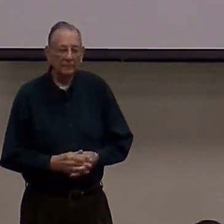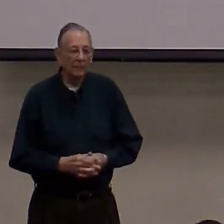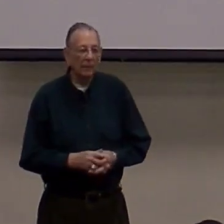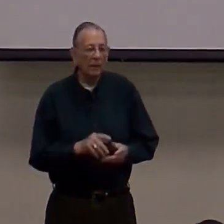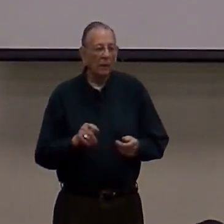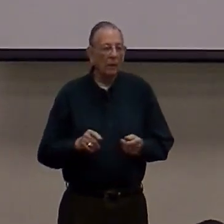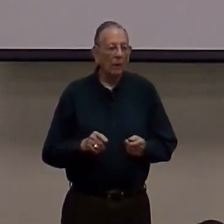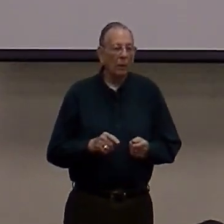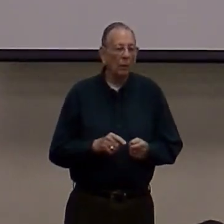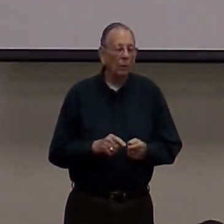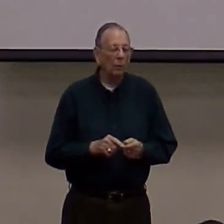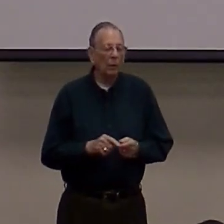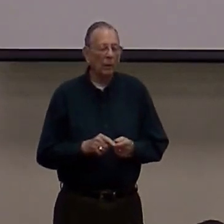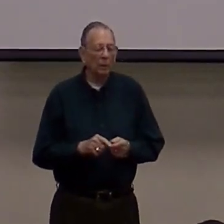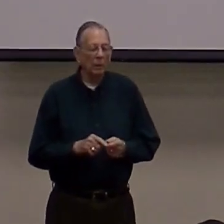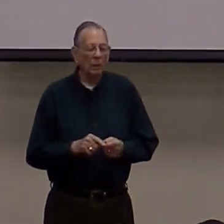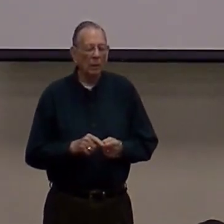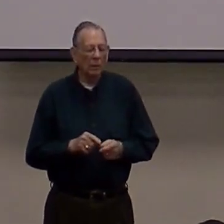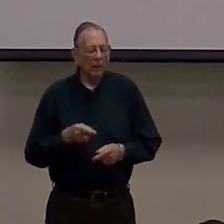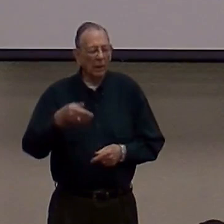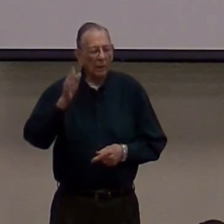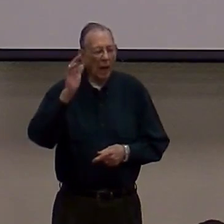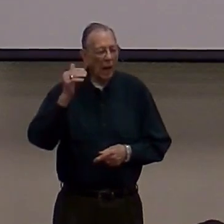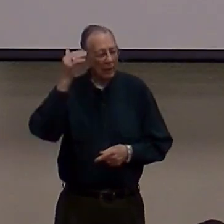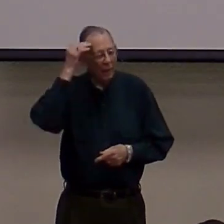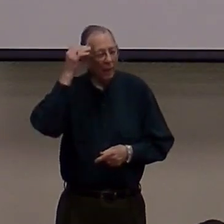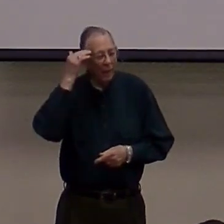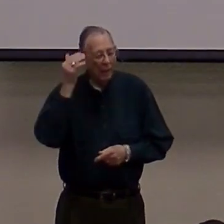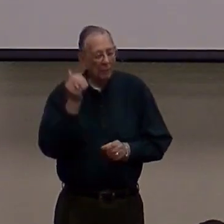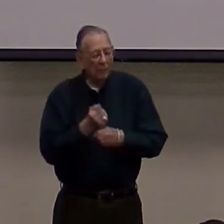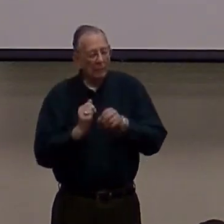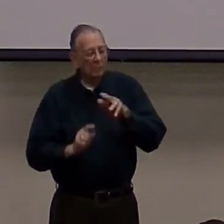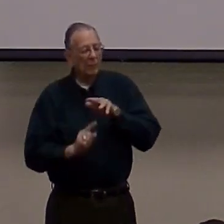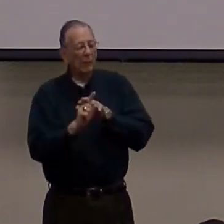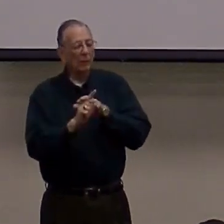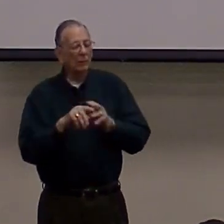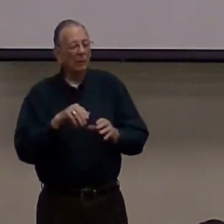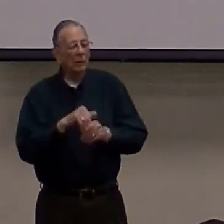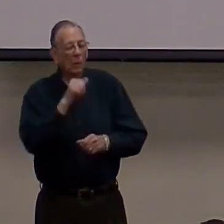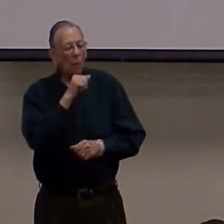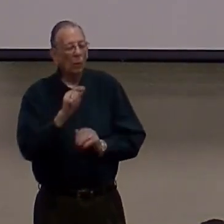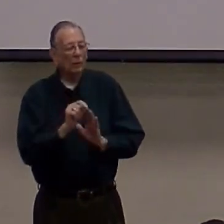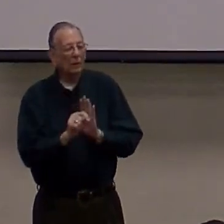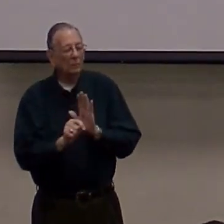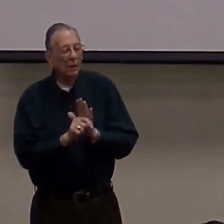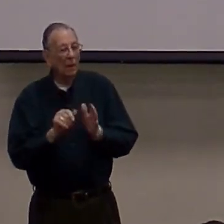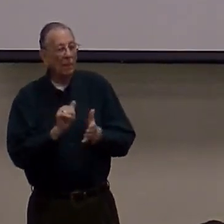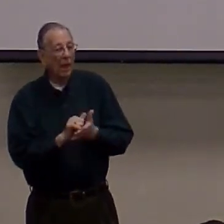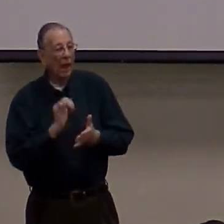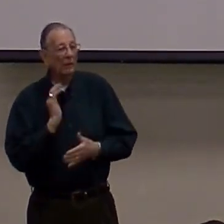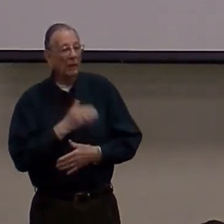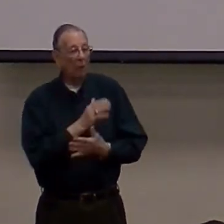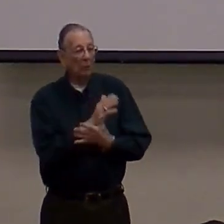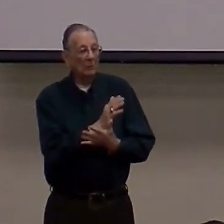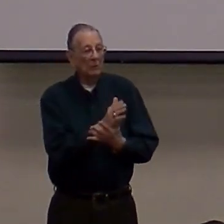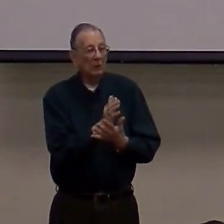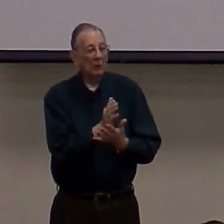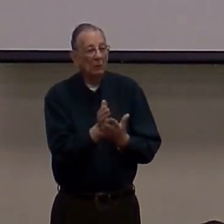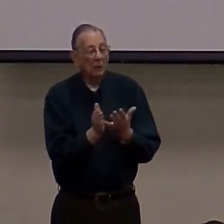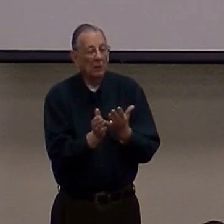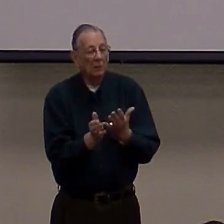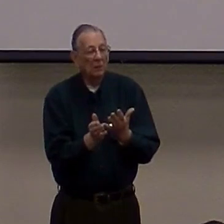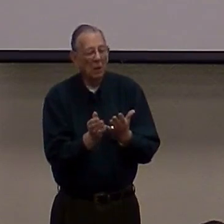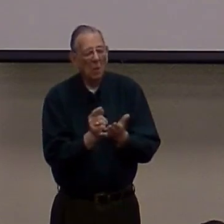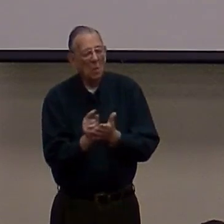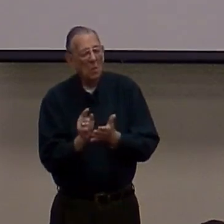When does the Godhead make a special appearance in the Old Testament? That's been our series in chapel for